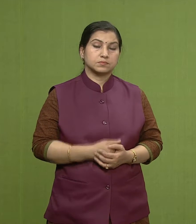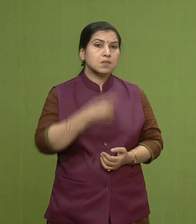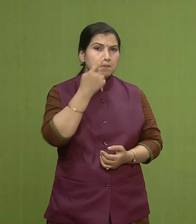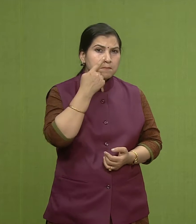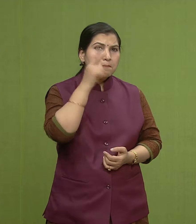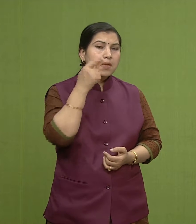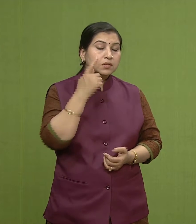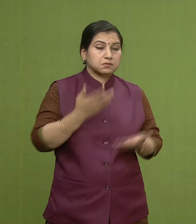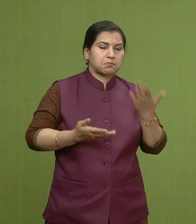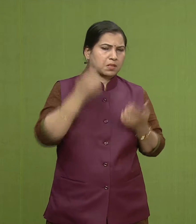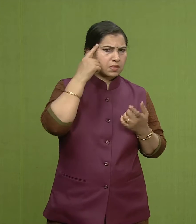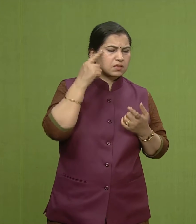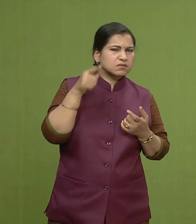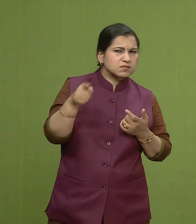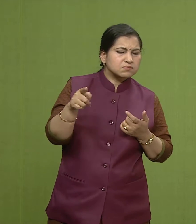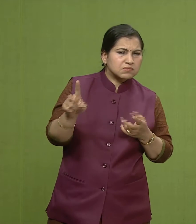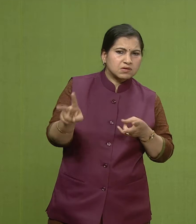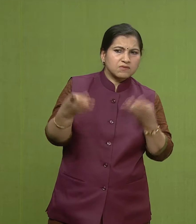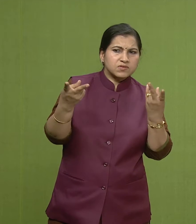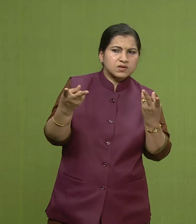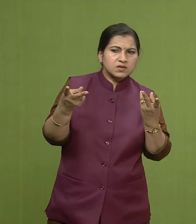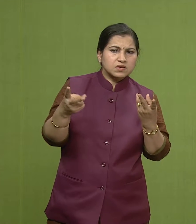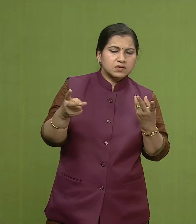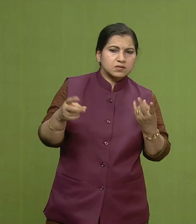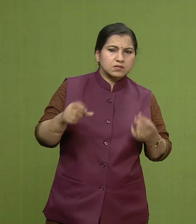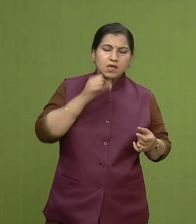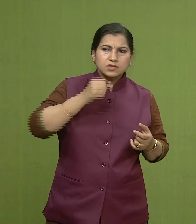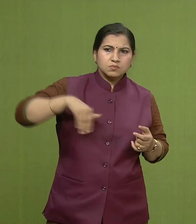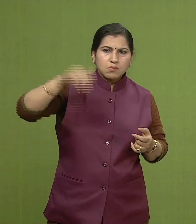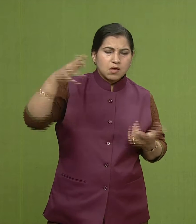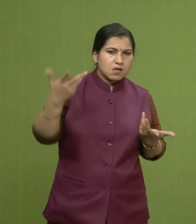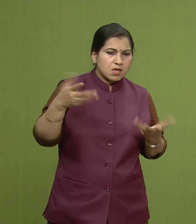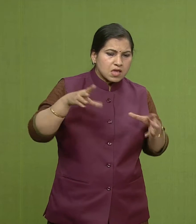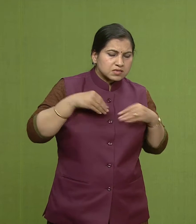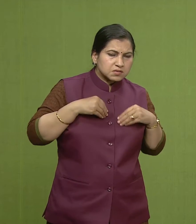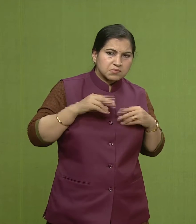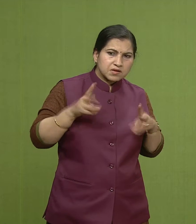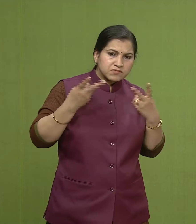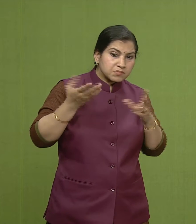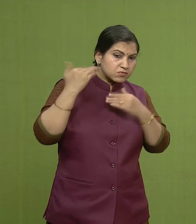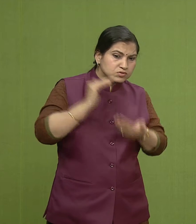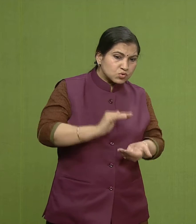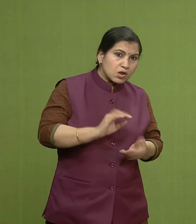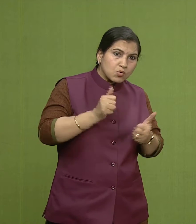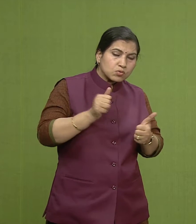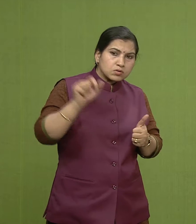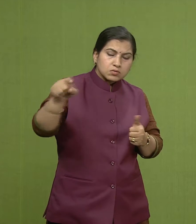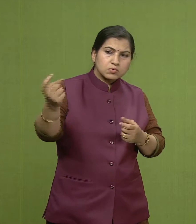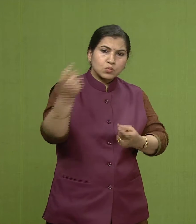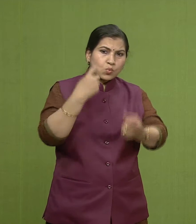Parents may find it difficult to accept their children's bearing adults-like characteristics, where they ask